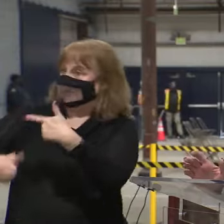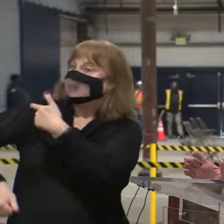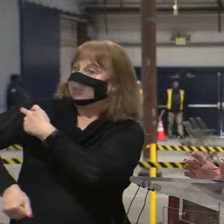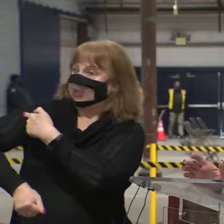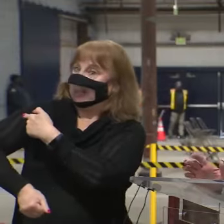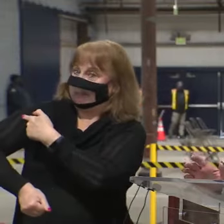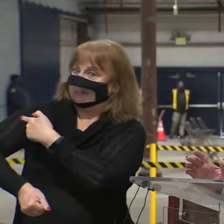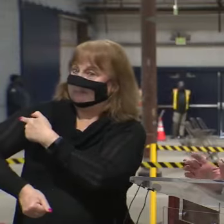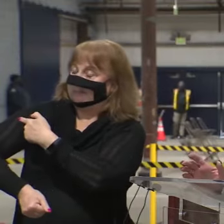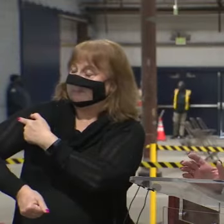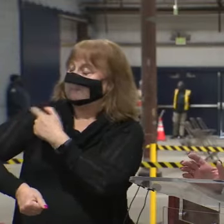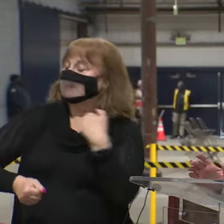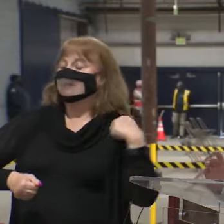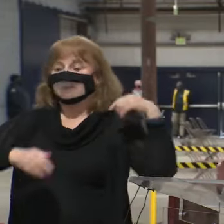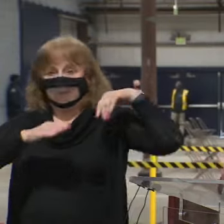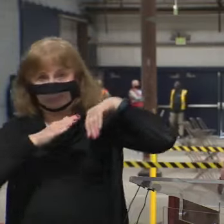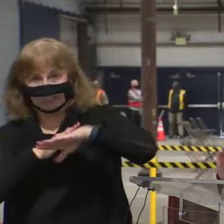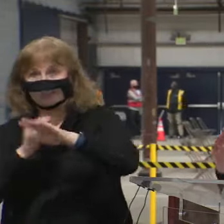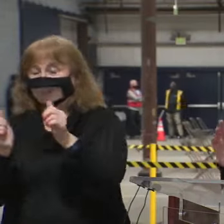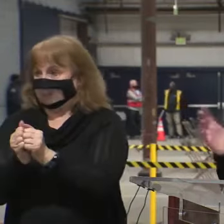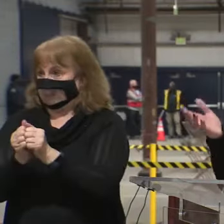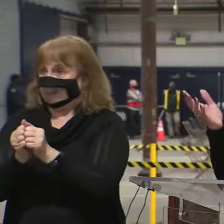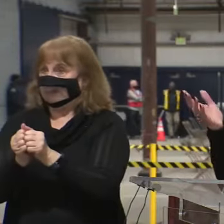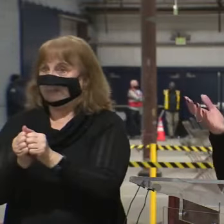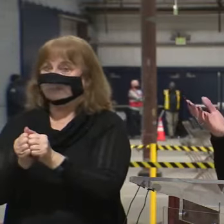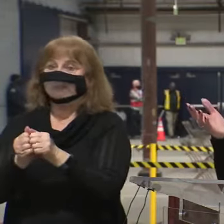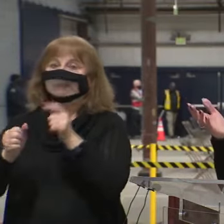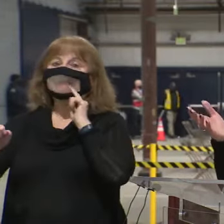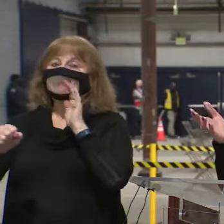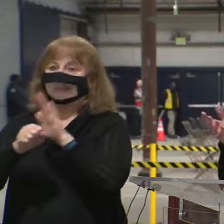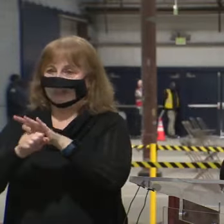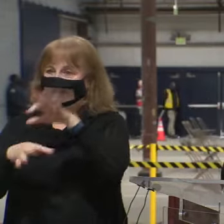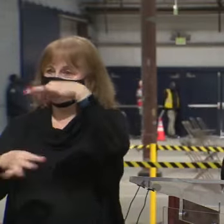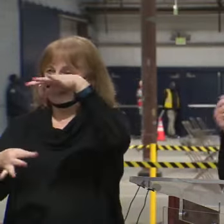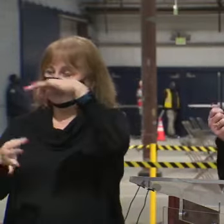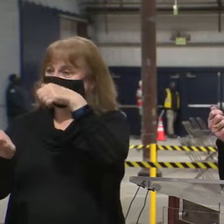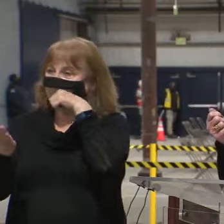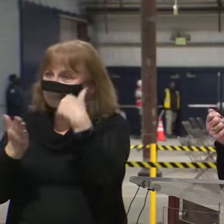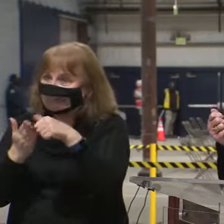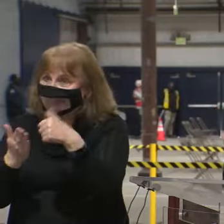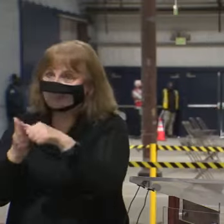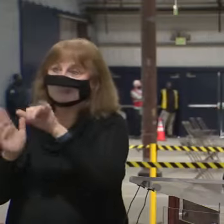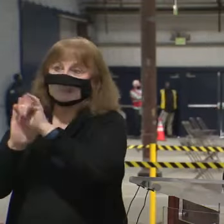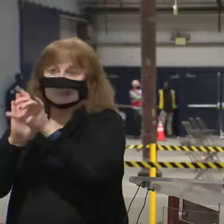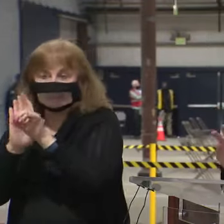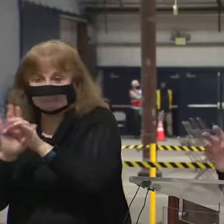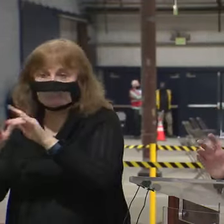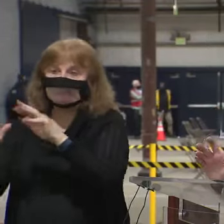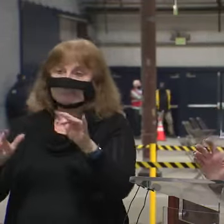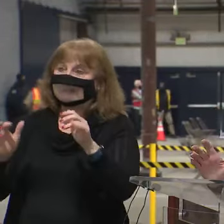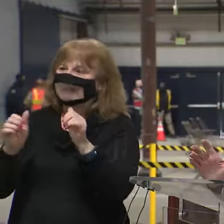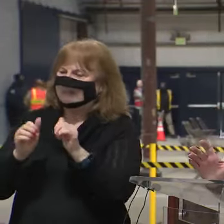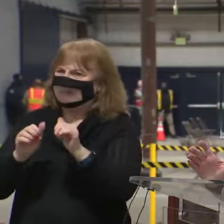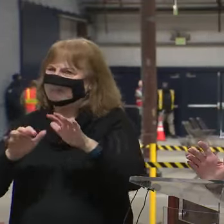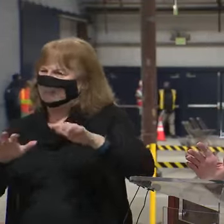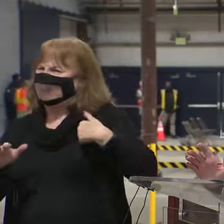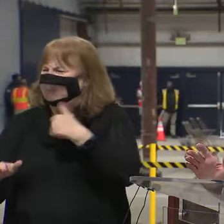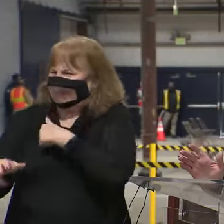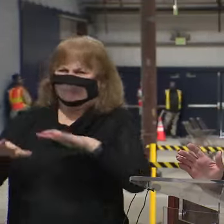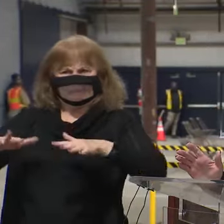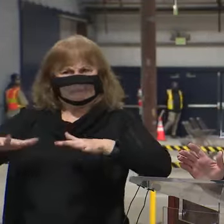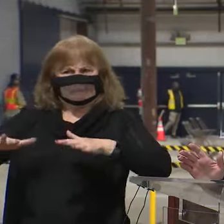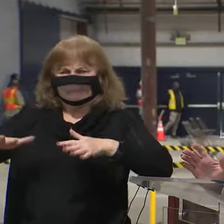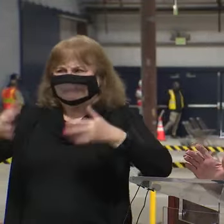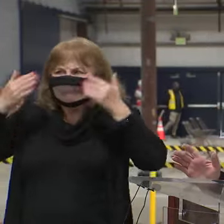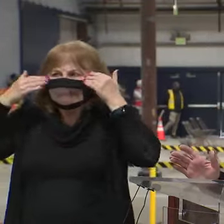shot. And we came with our confirmation in hand and our IDs with some trepidation,